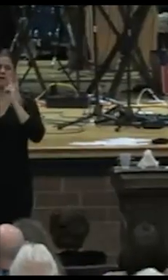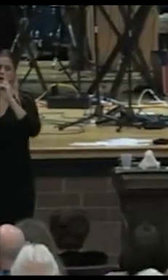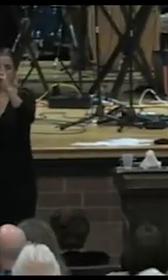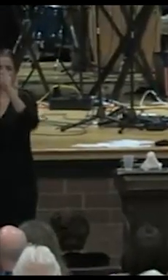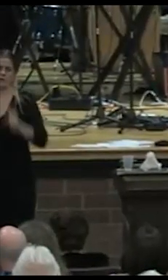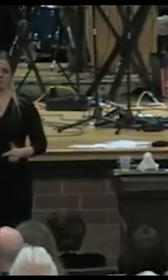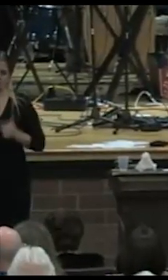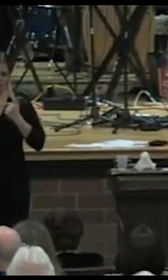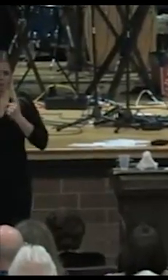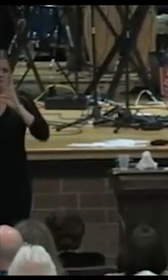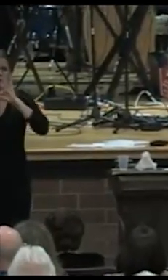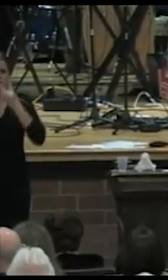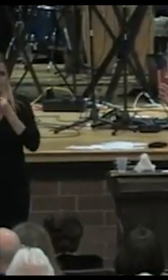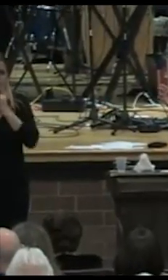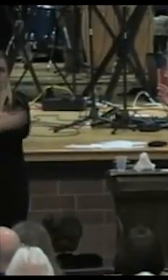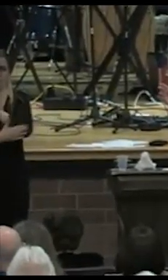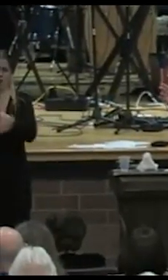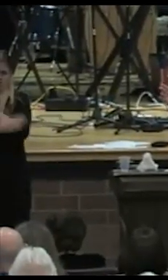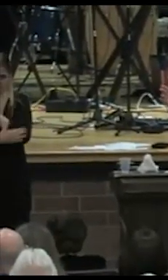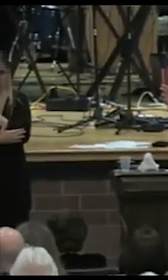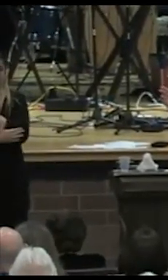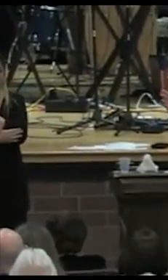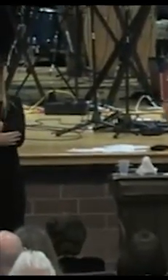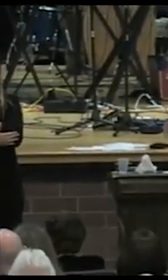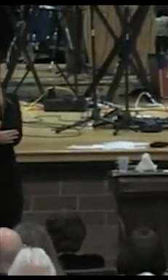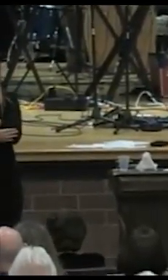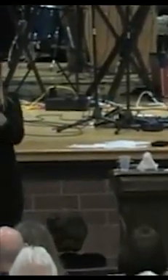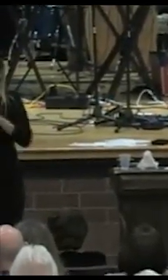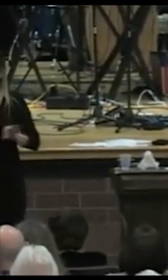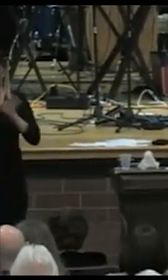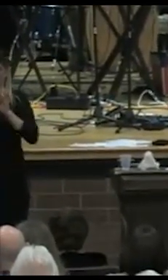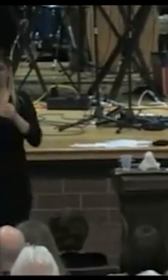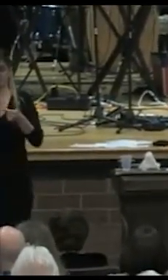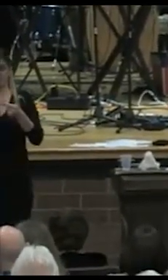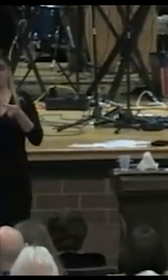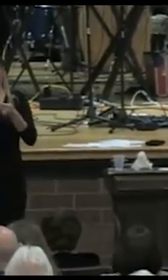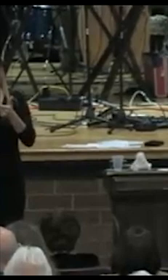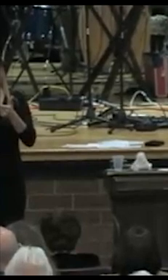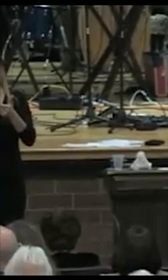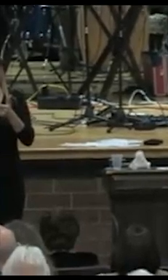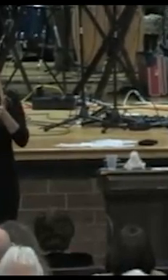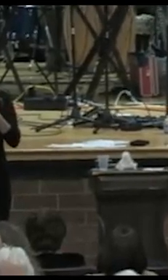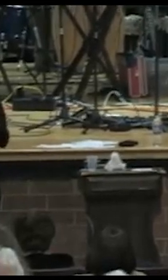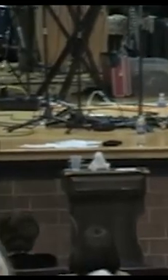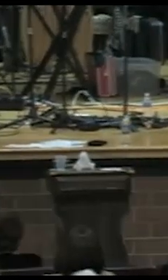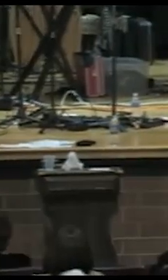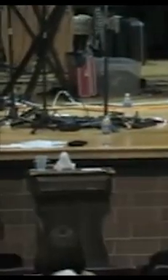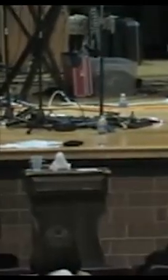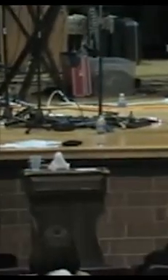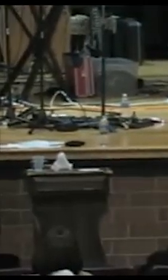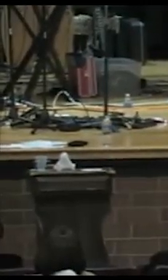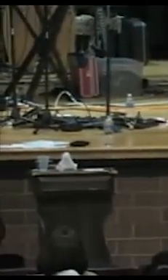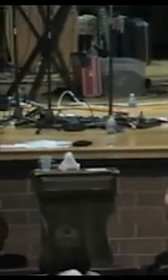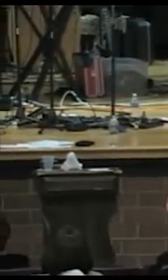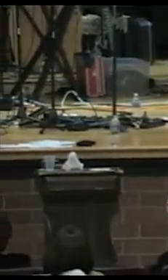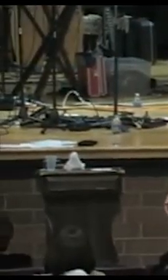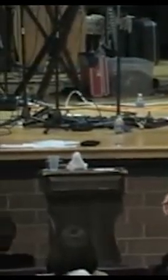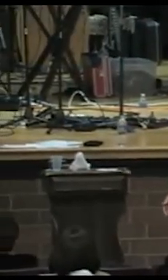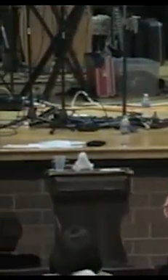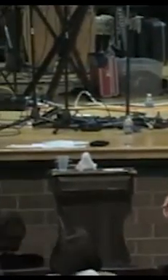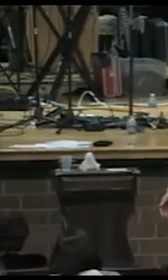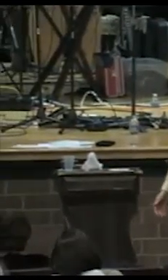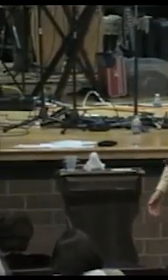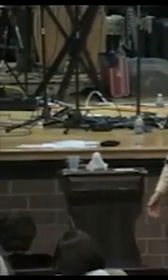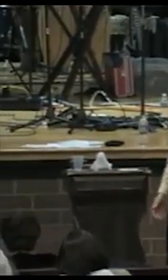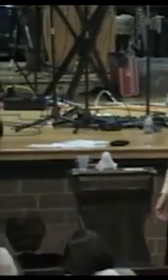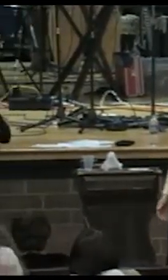our family, and our nation. How many people know that's big? The second one is that we would have a love for souls and that we'd have the boldness to